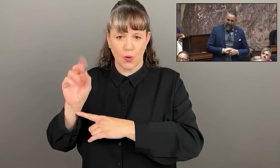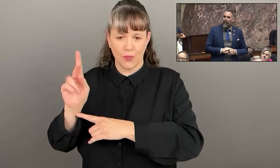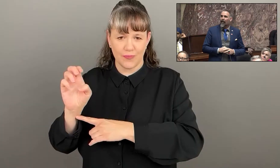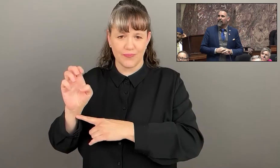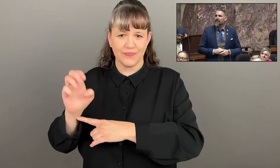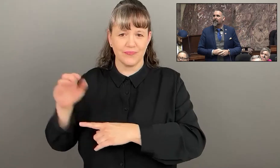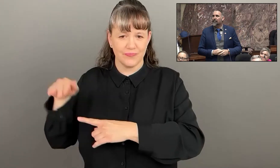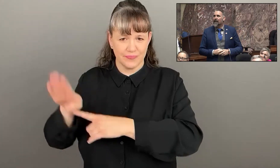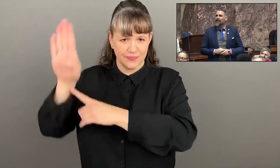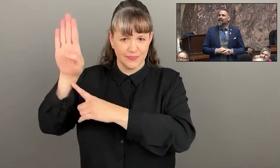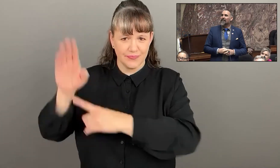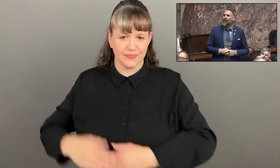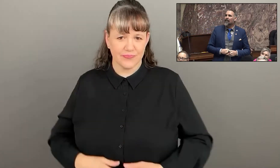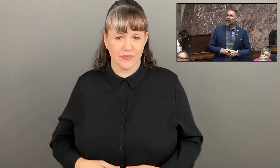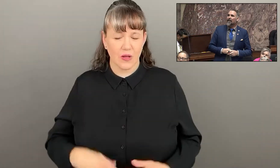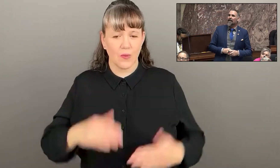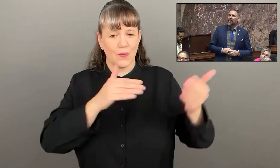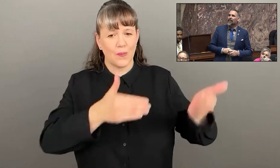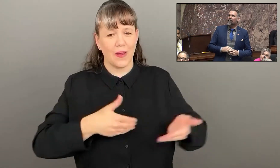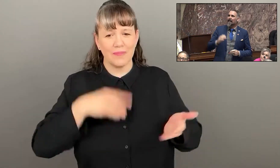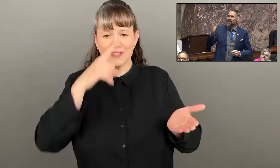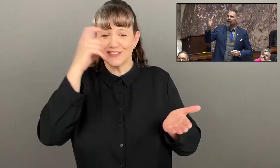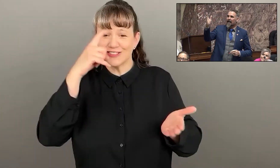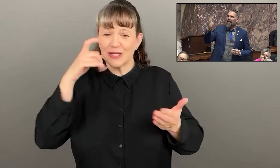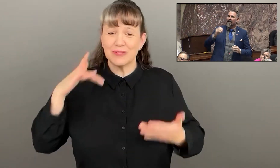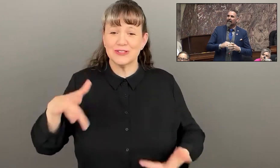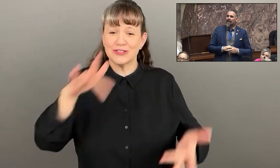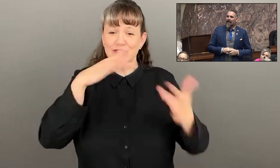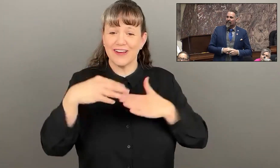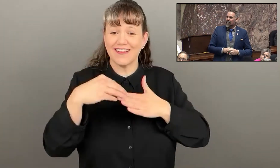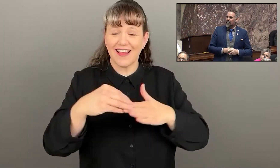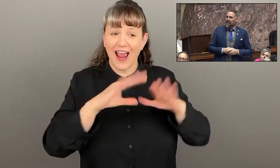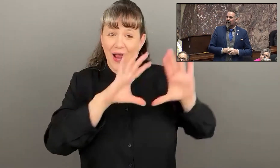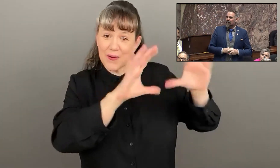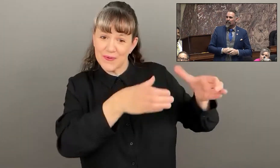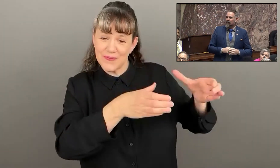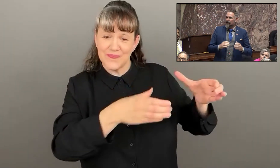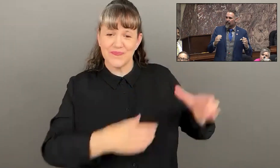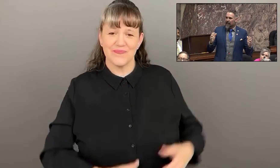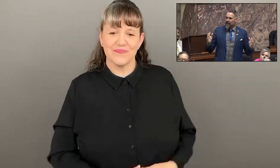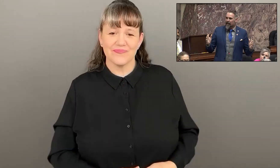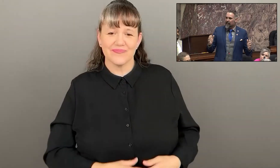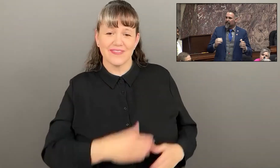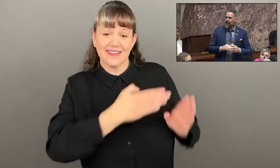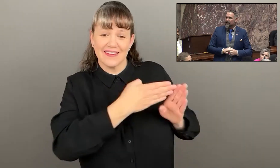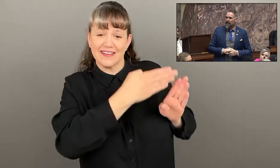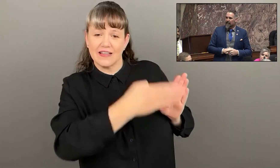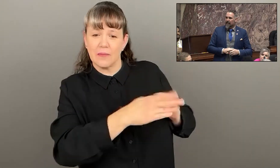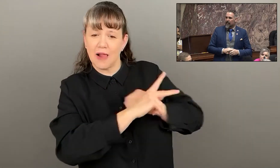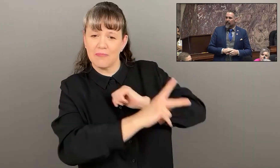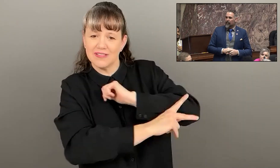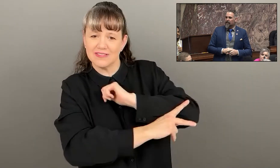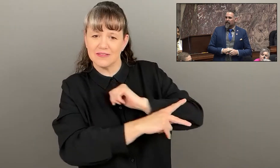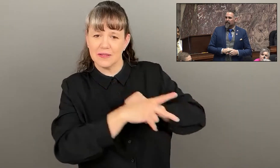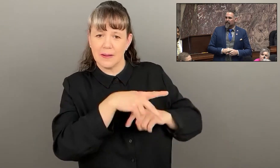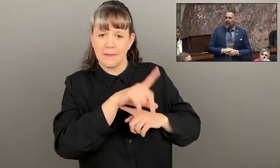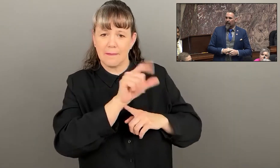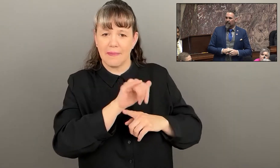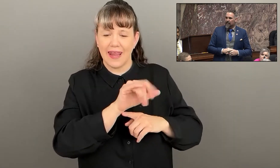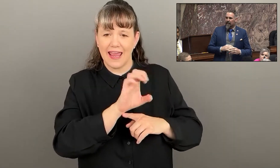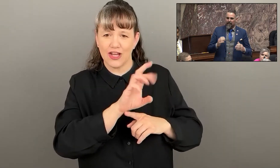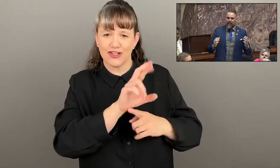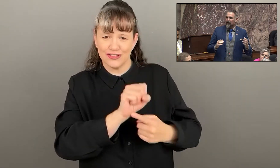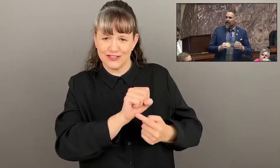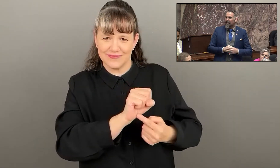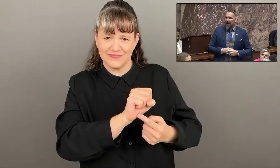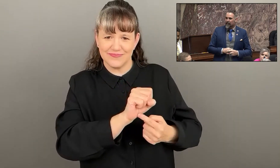as well as the parliamentary players. Had a wonderful meeting with them yesterday. They'll be busy all summer touring visitors around the precinct, as well